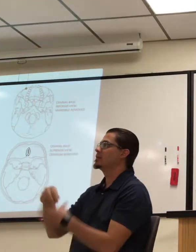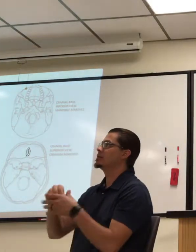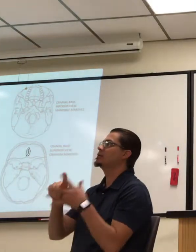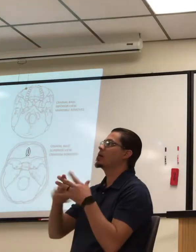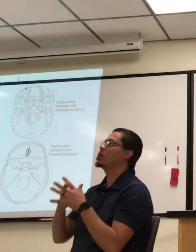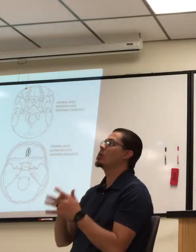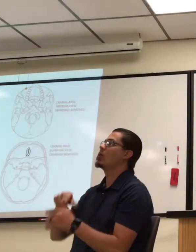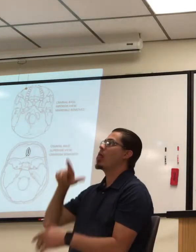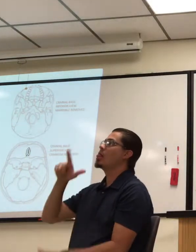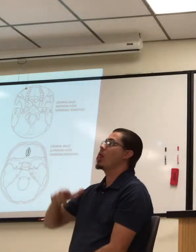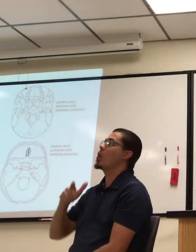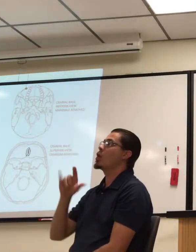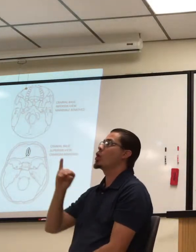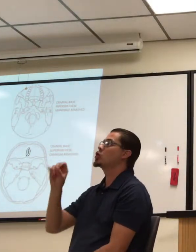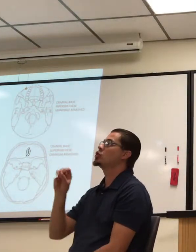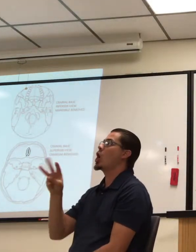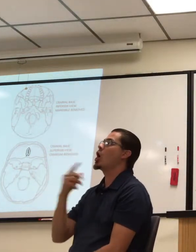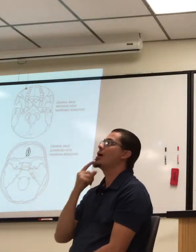jaw, mandible,